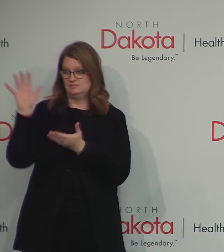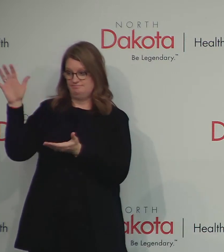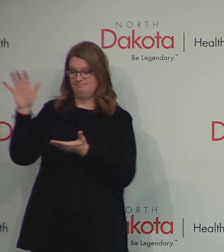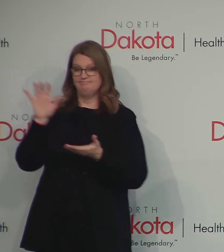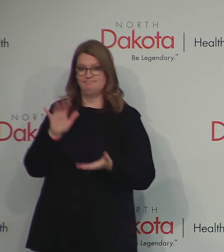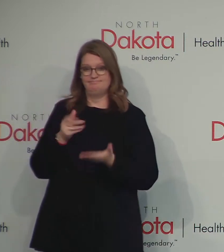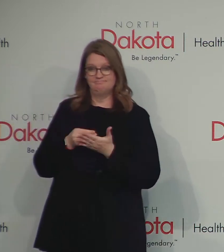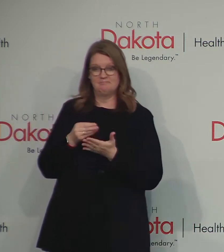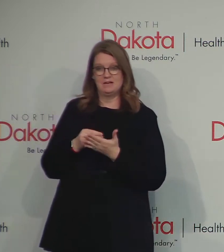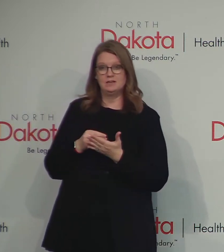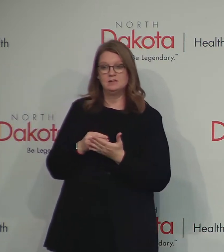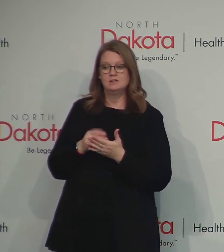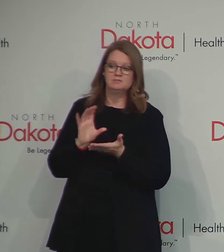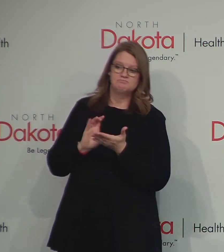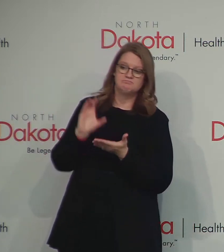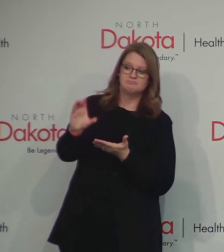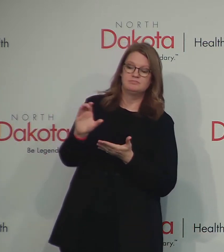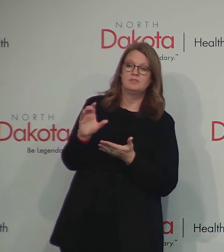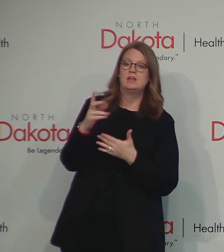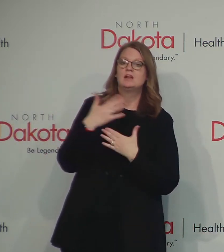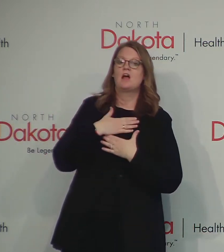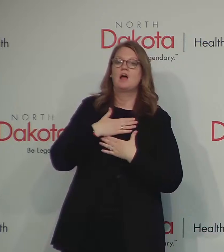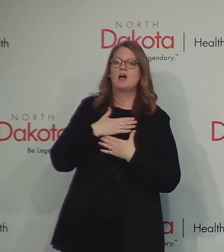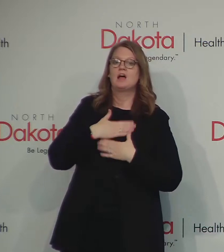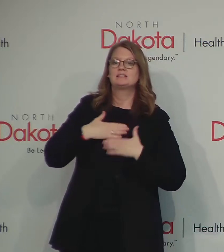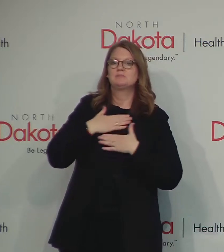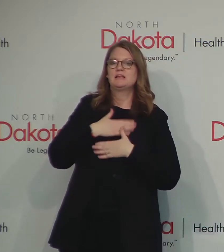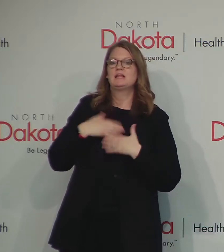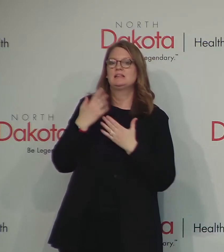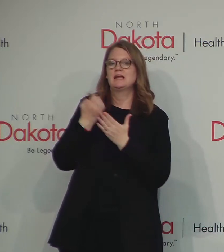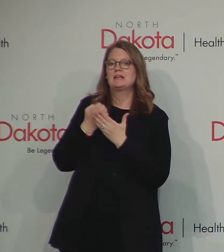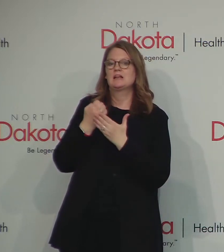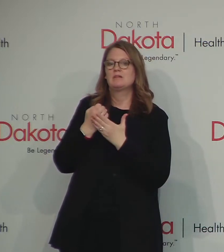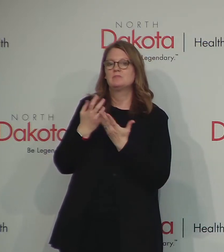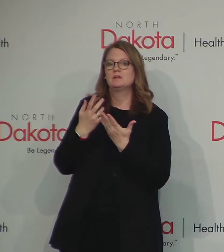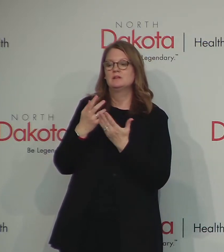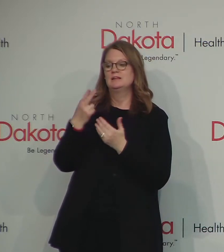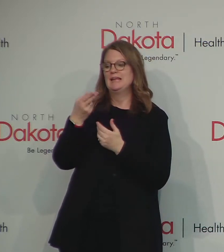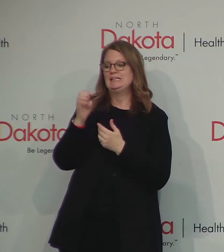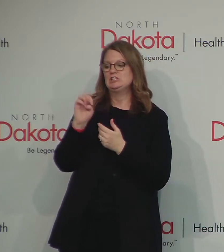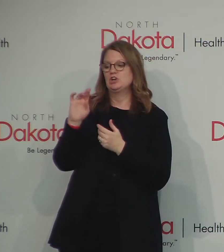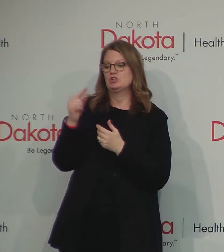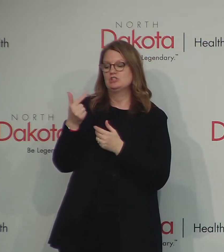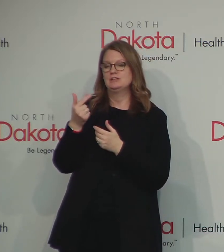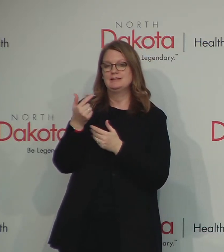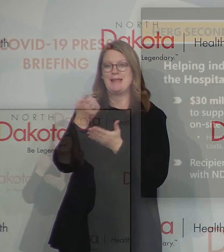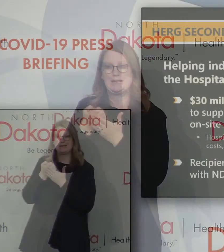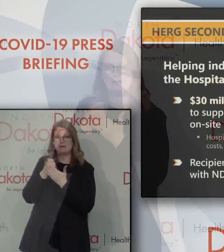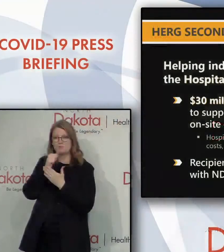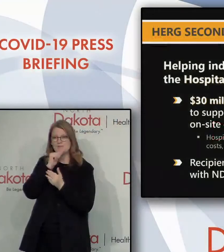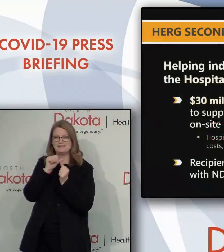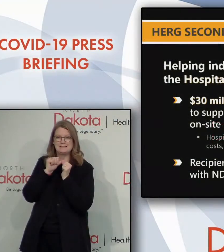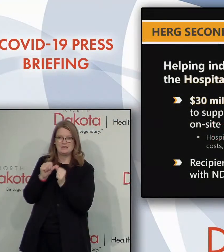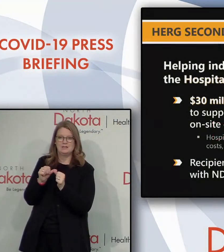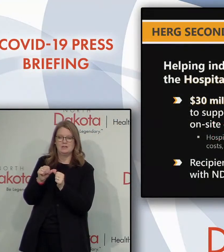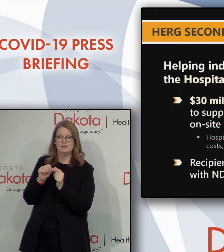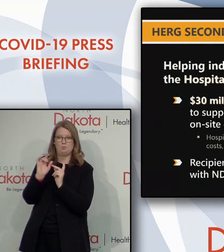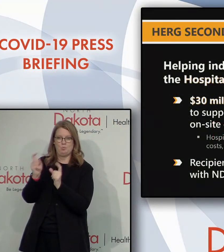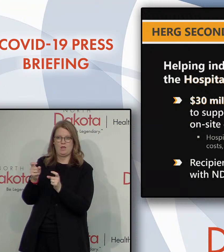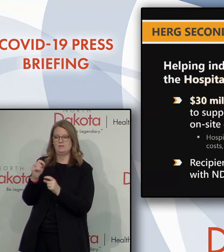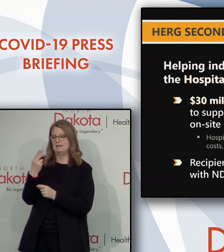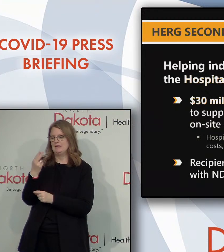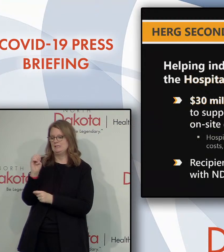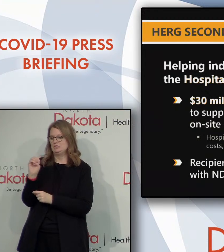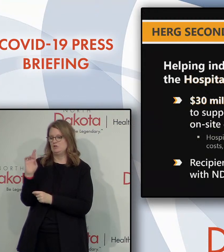received to the Hospitality Economic Resiliency Grant Program, or the HERG, affectionately known as HERG.